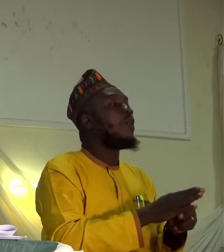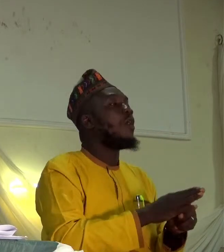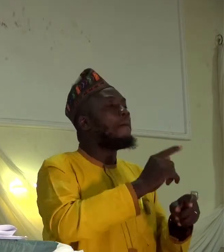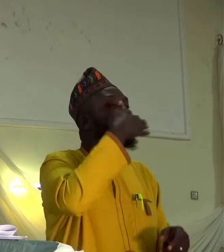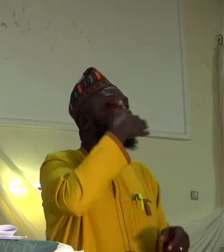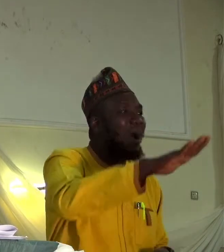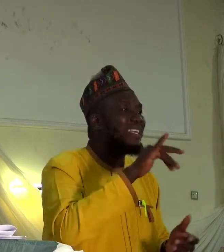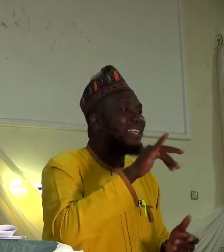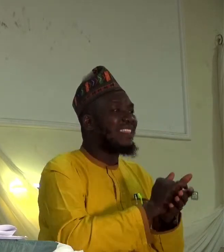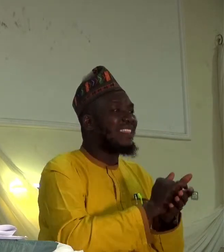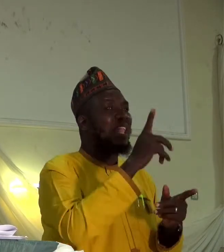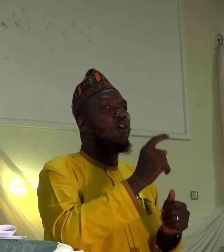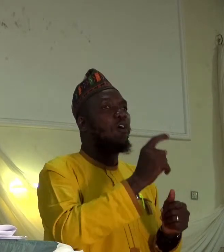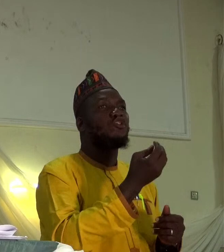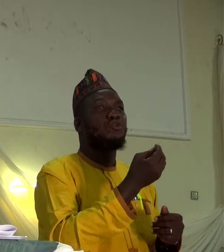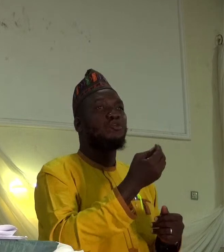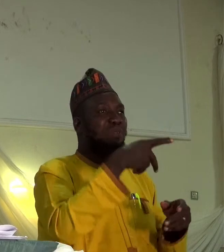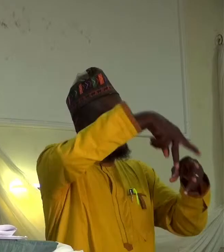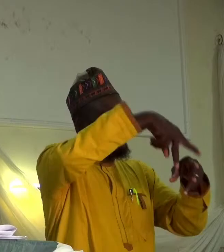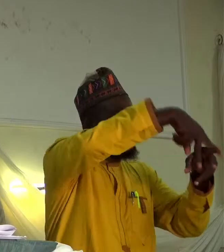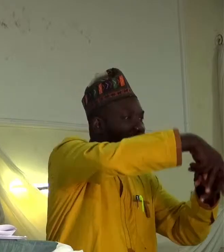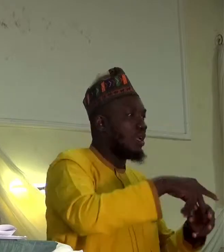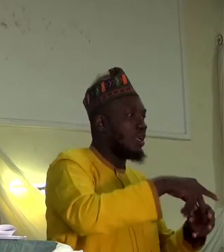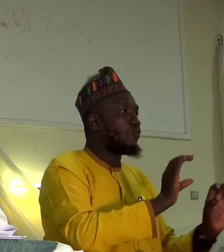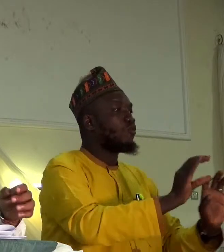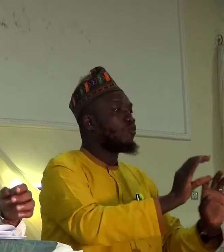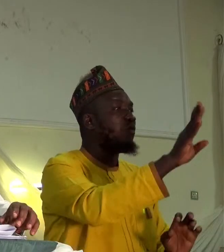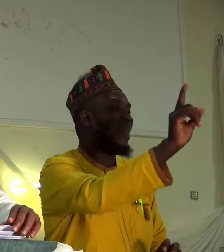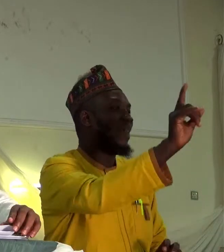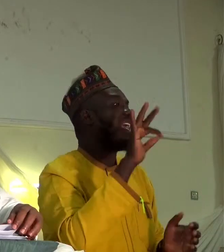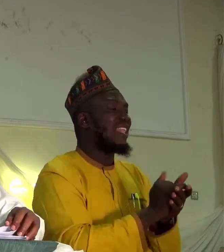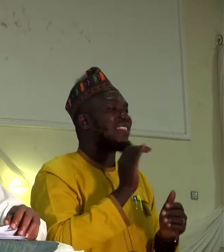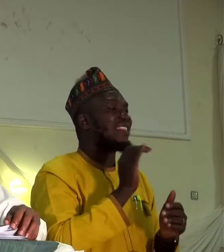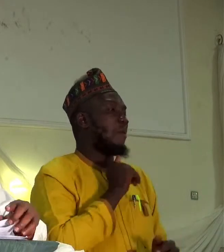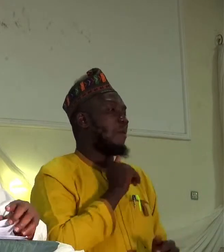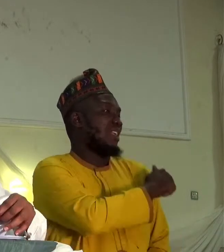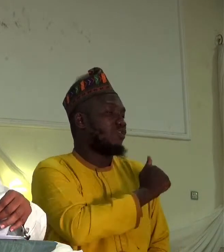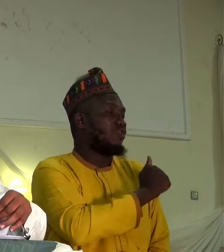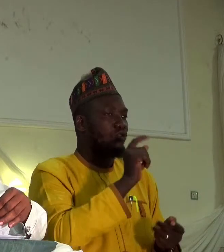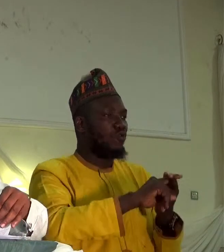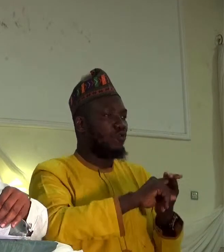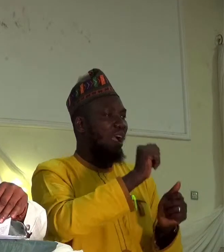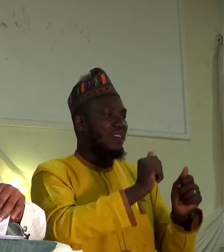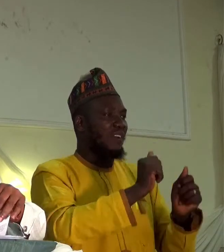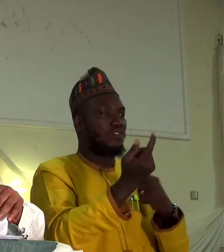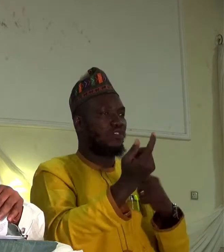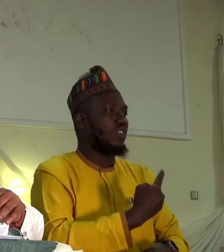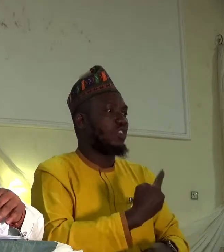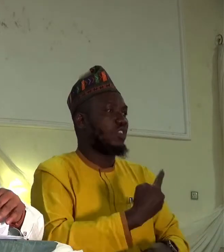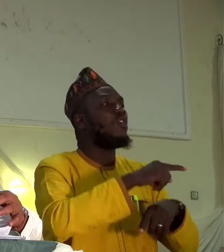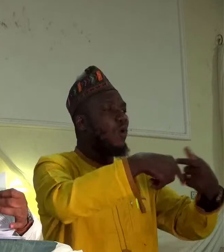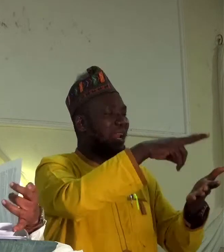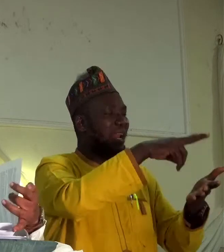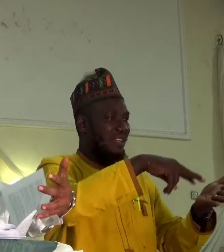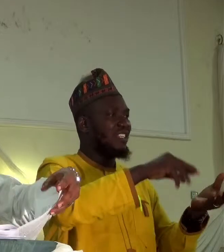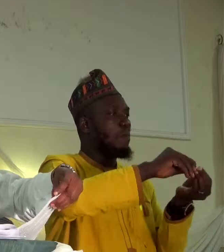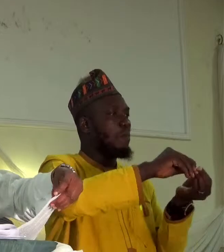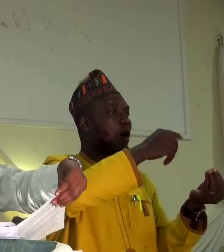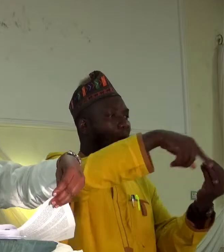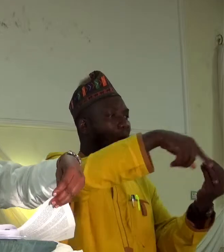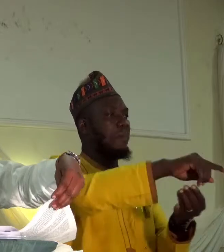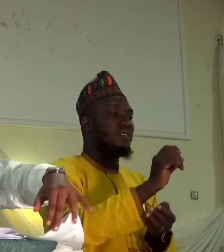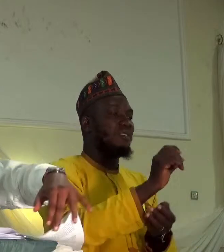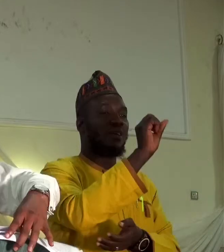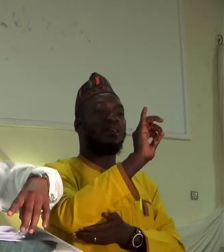ba se ba jetien se ka akiri. And that's our attitude towards everything today. Go and read more about Singapore. Time is